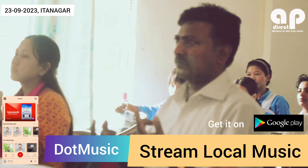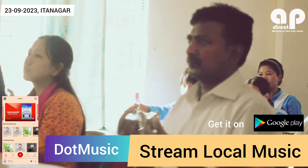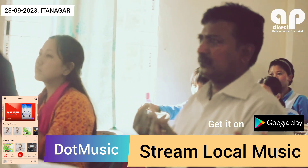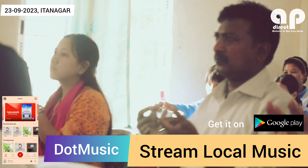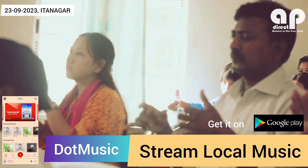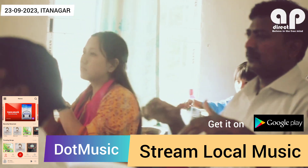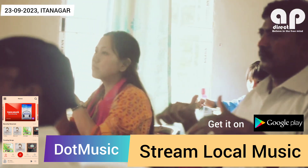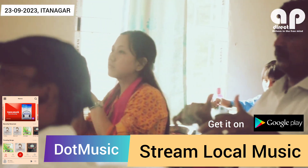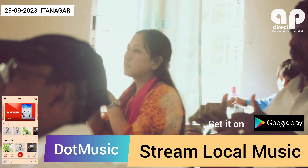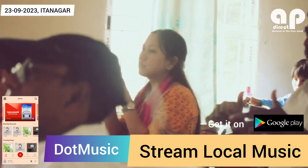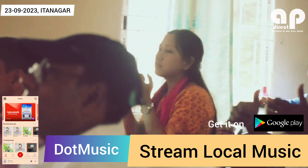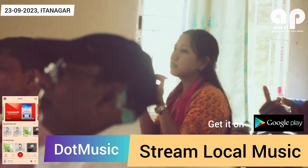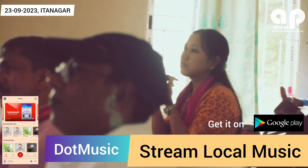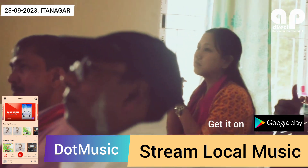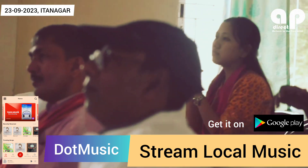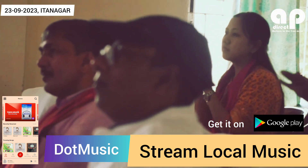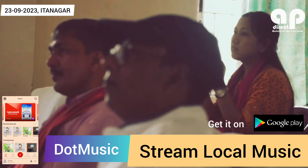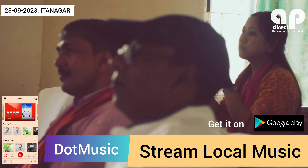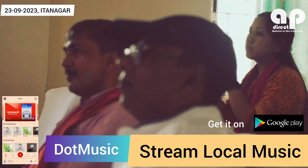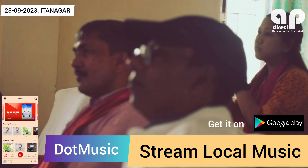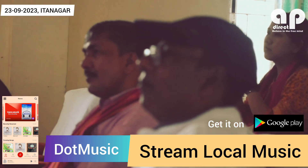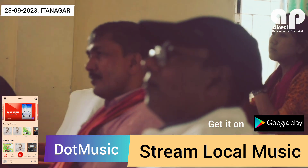Sunday. Monday.